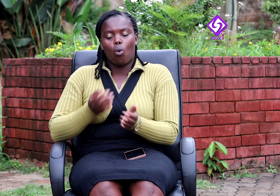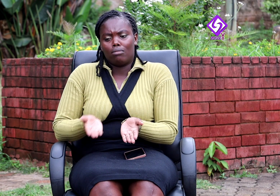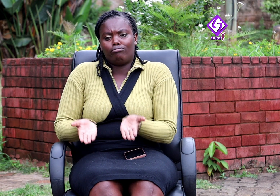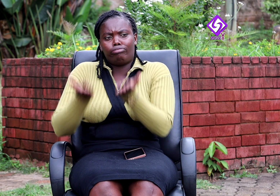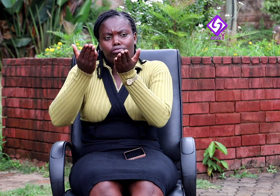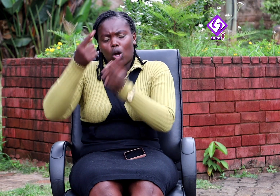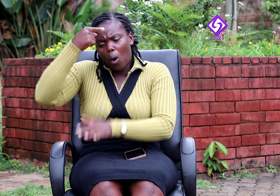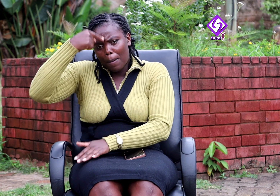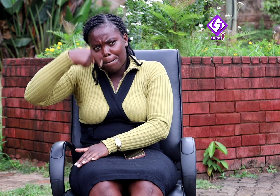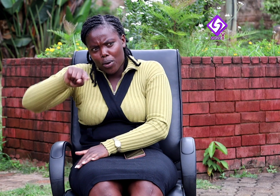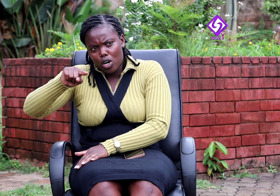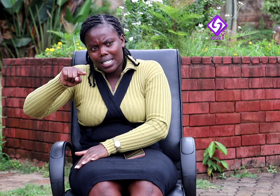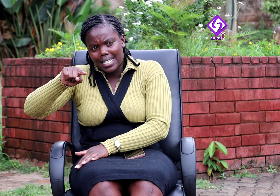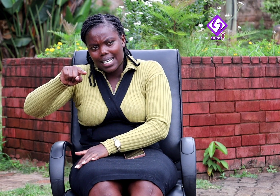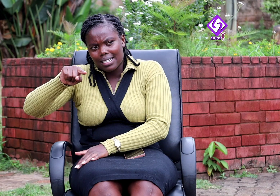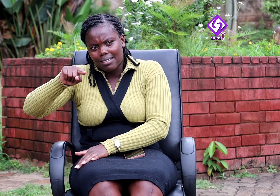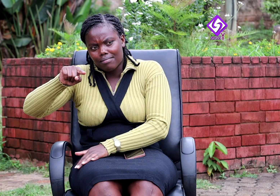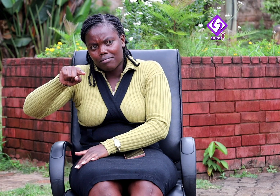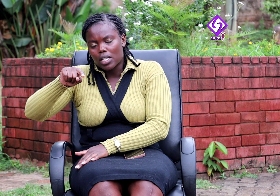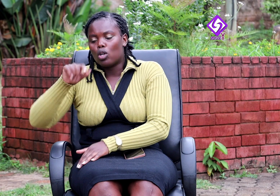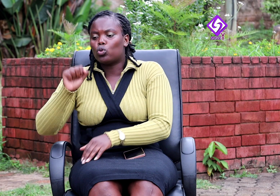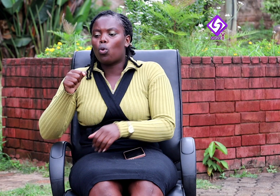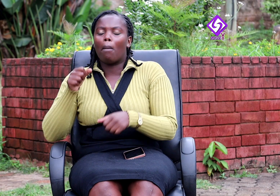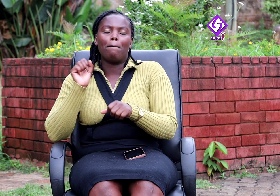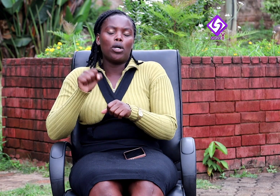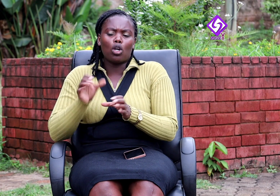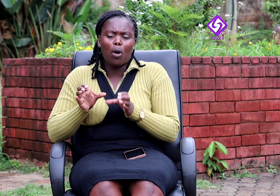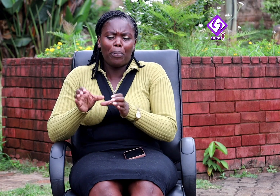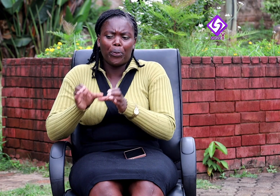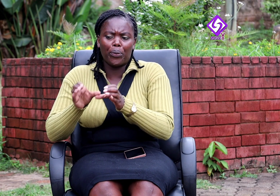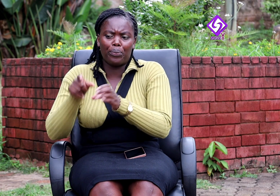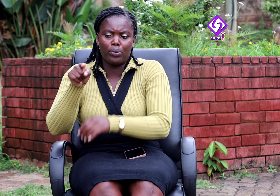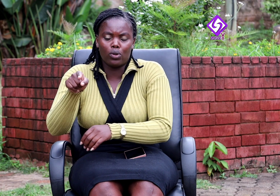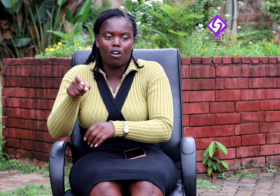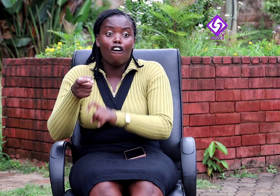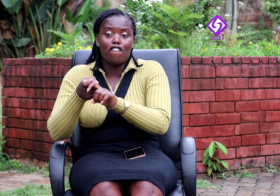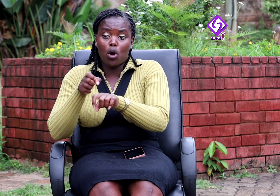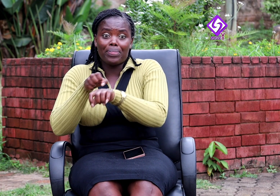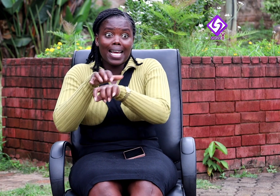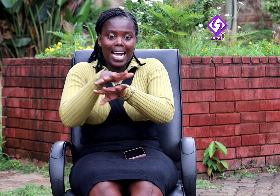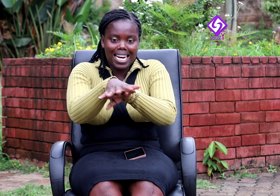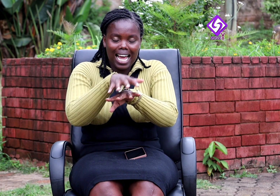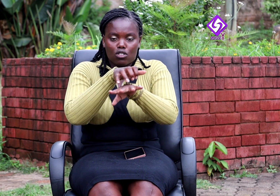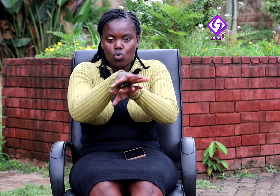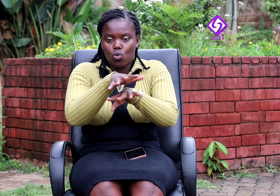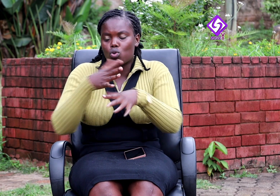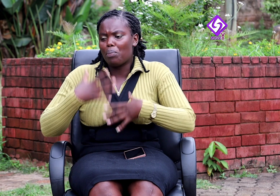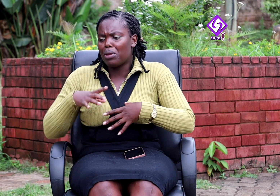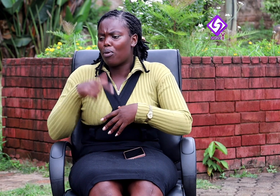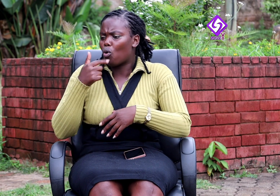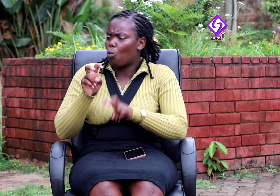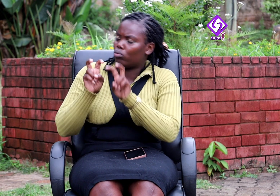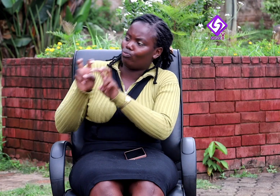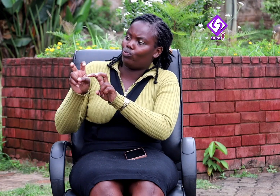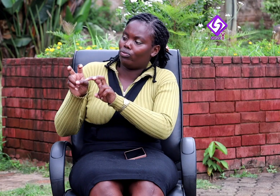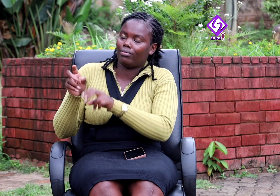mentorship programs for women to promote especially policies on women, where you can push those policies, especially